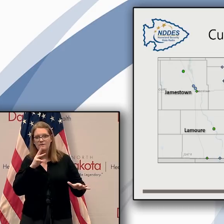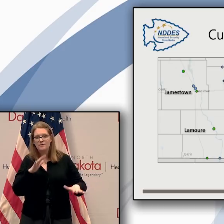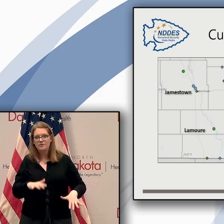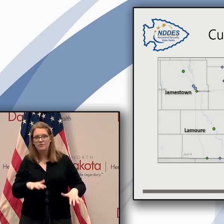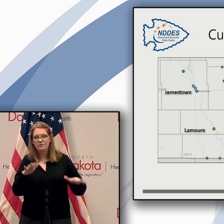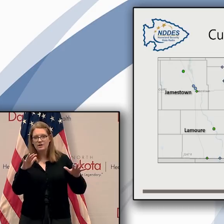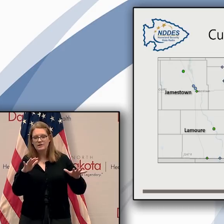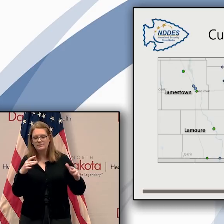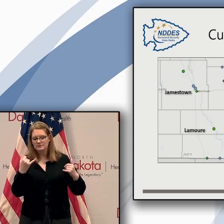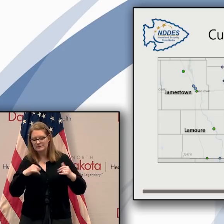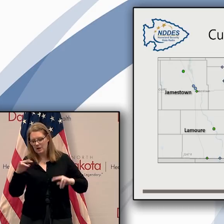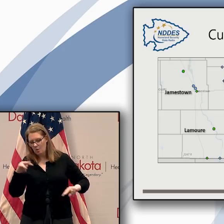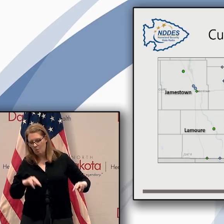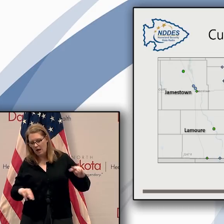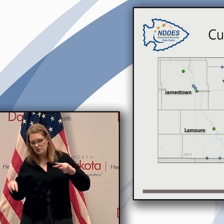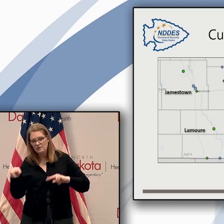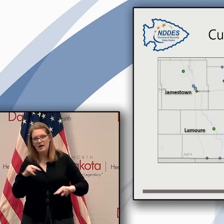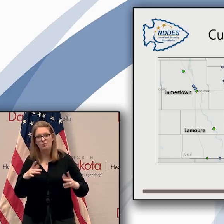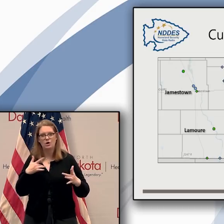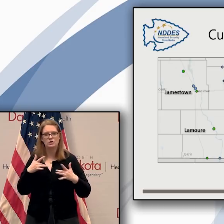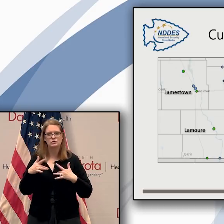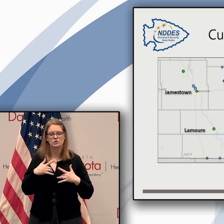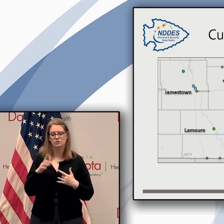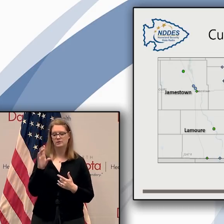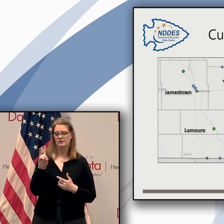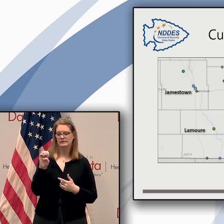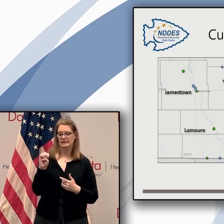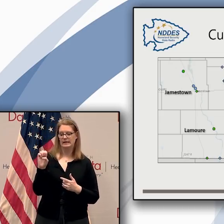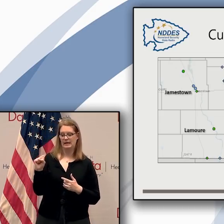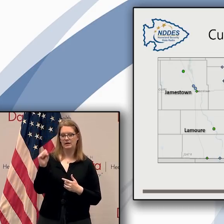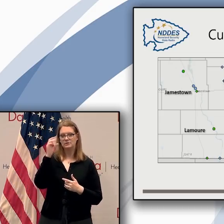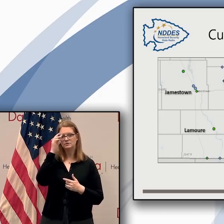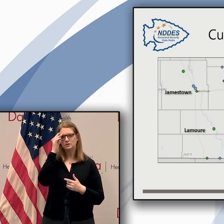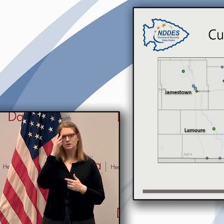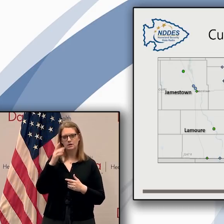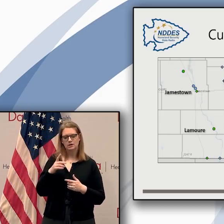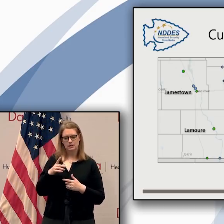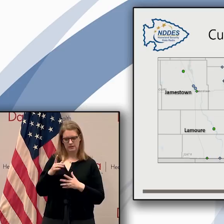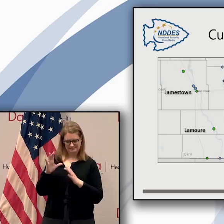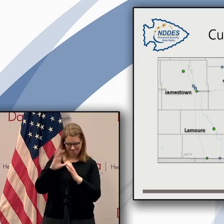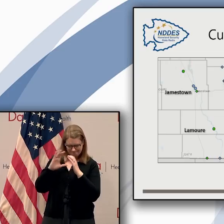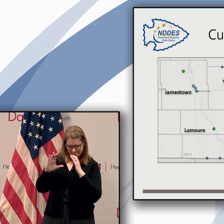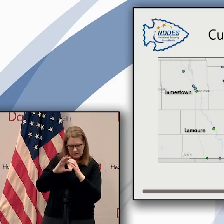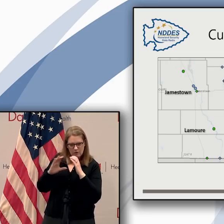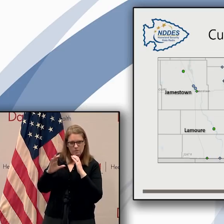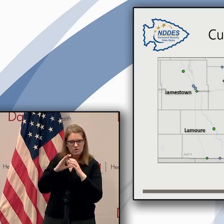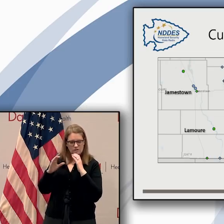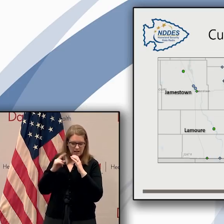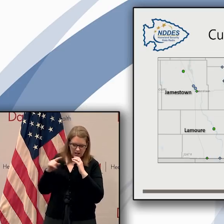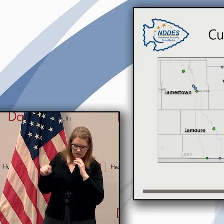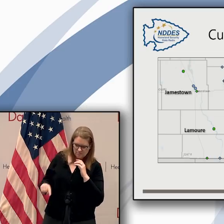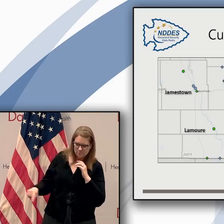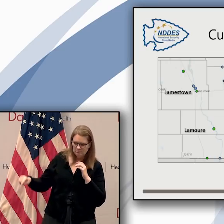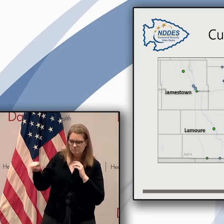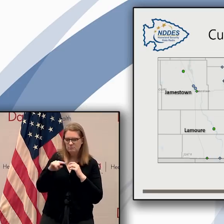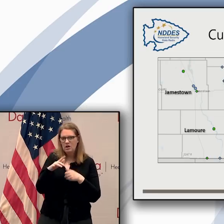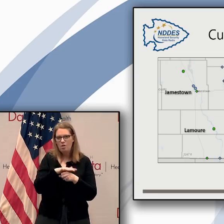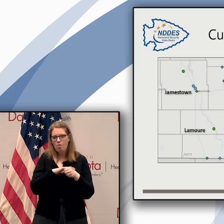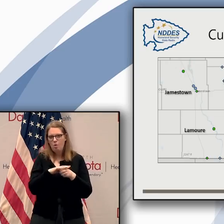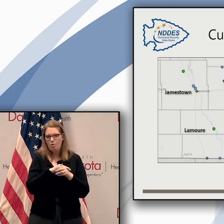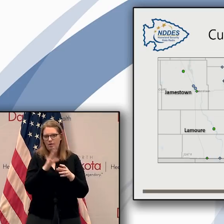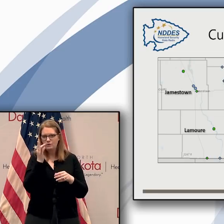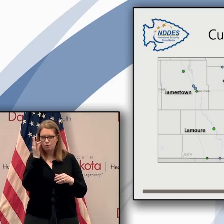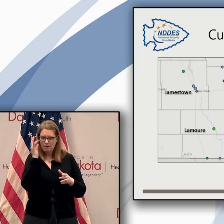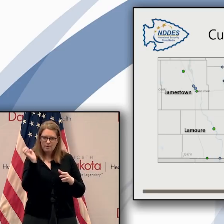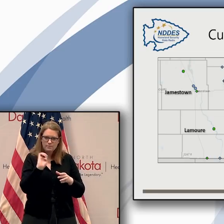our biggest concern. DES has been in continual communication with our local and tribal emergency